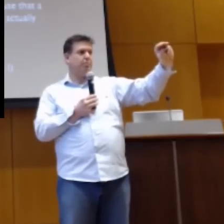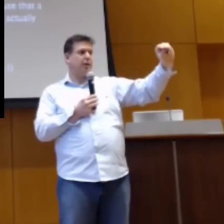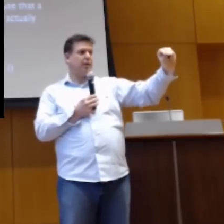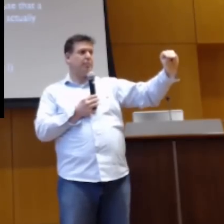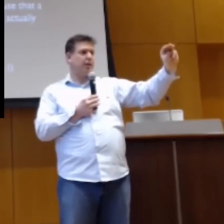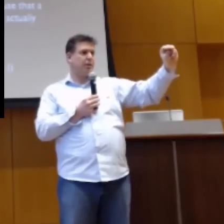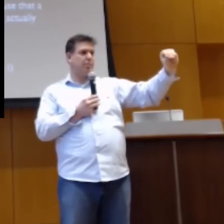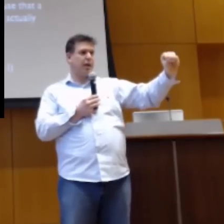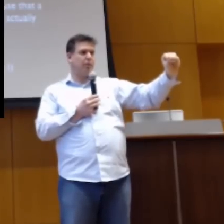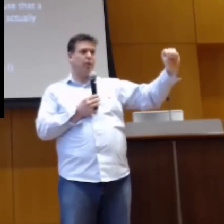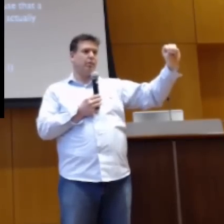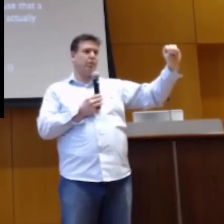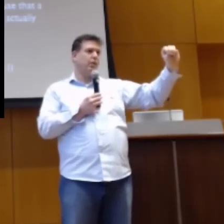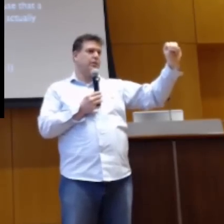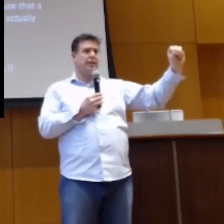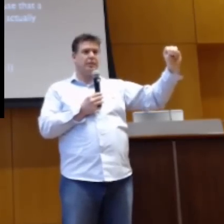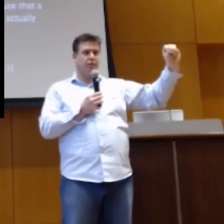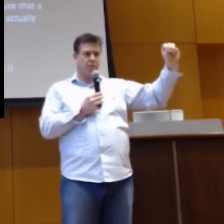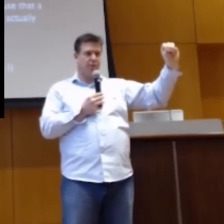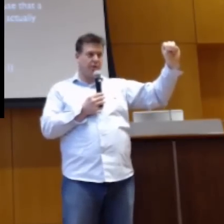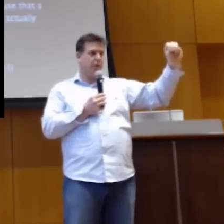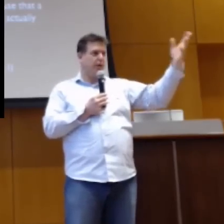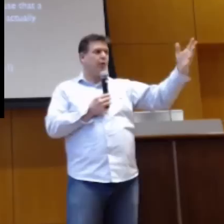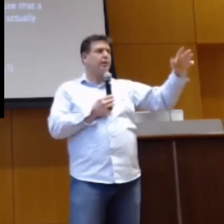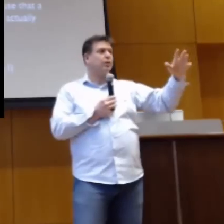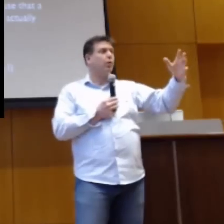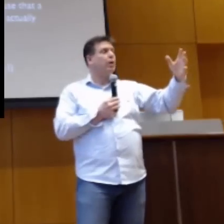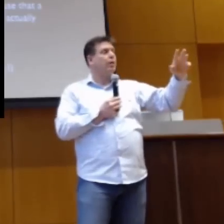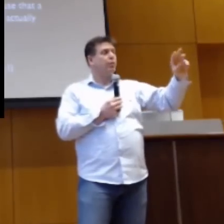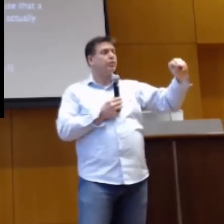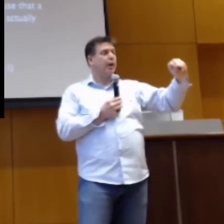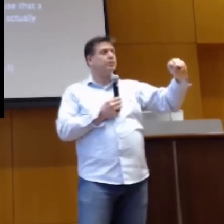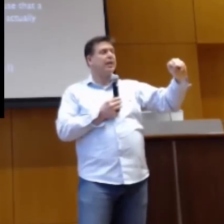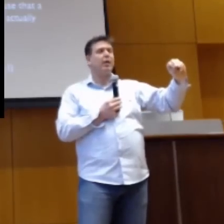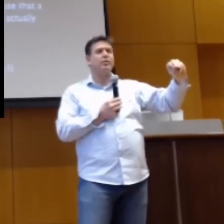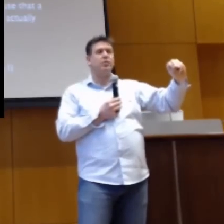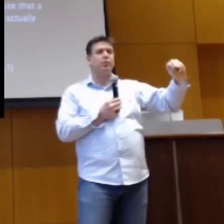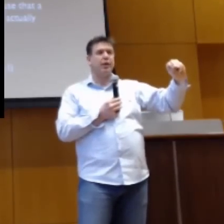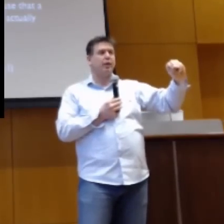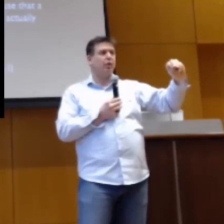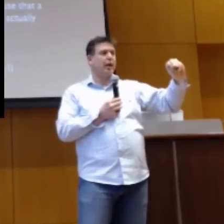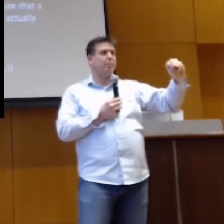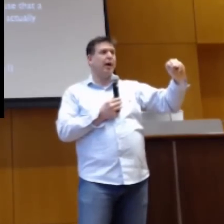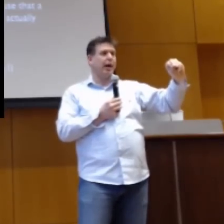M, medial M, regular citation form of M. Okay, so those are M's. Now we have this new thing called MI